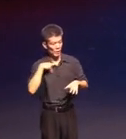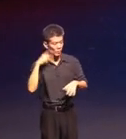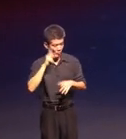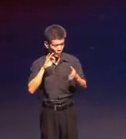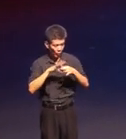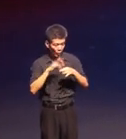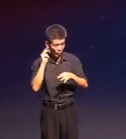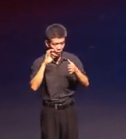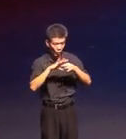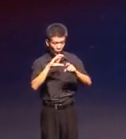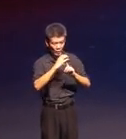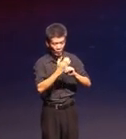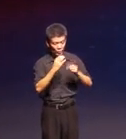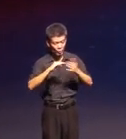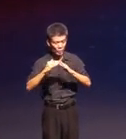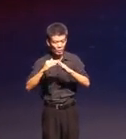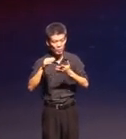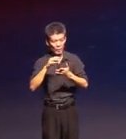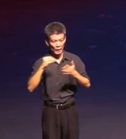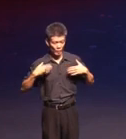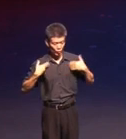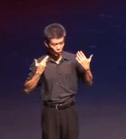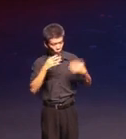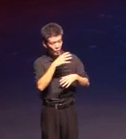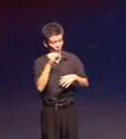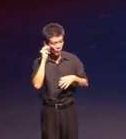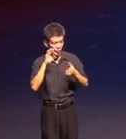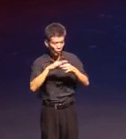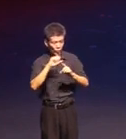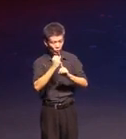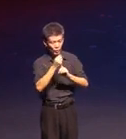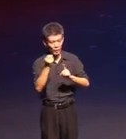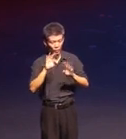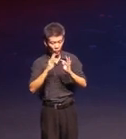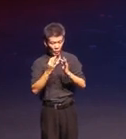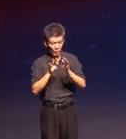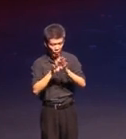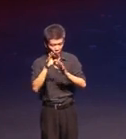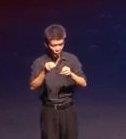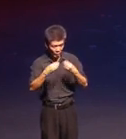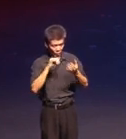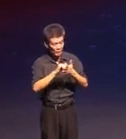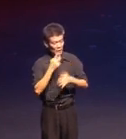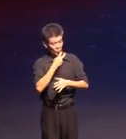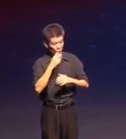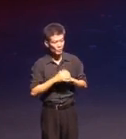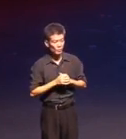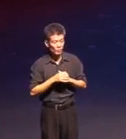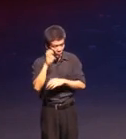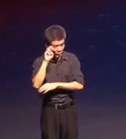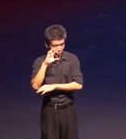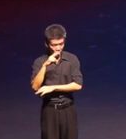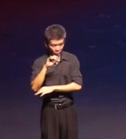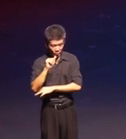Secretary of the Ministry of Culture, Community and Youth and Ministry of Social and Family Development to give a speech.